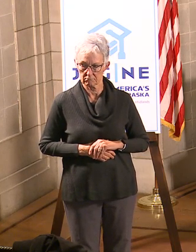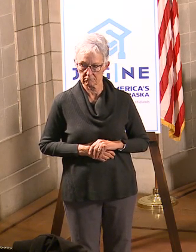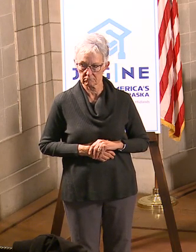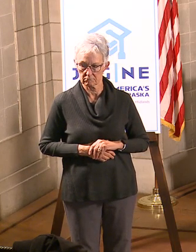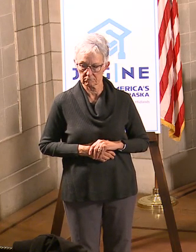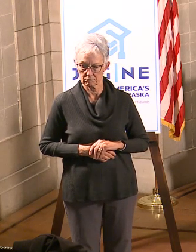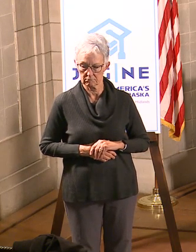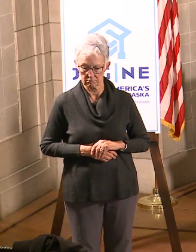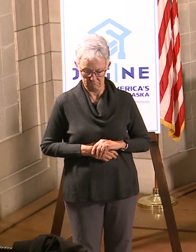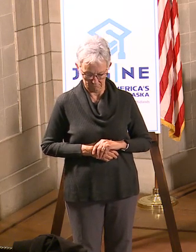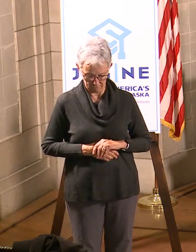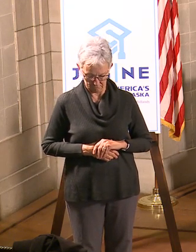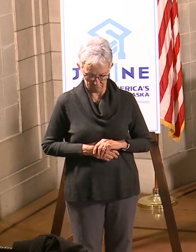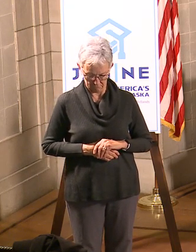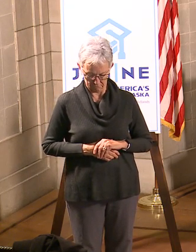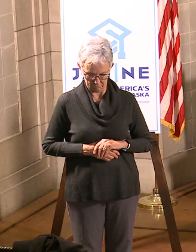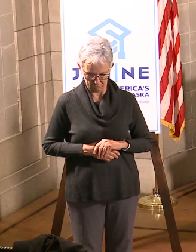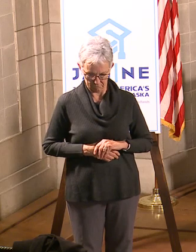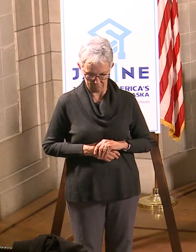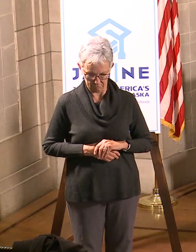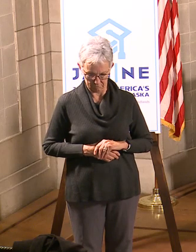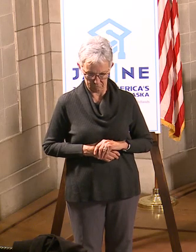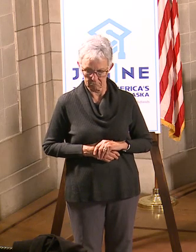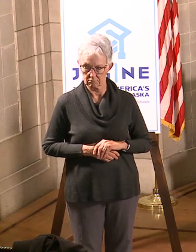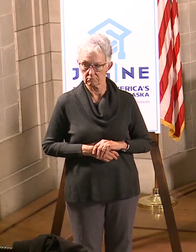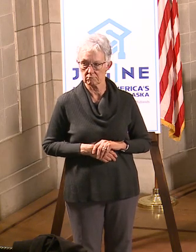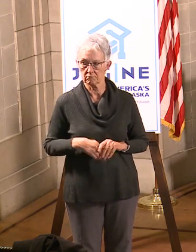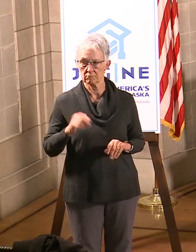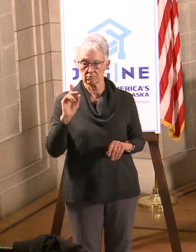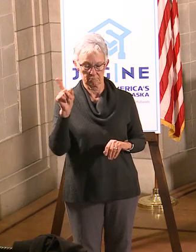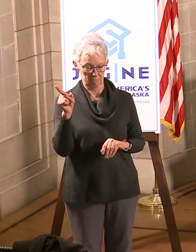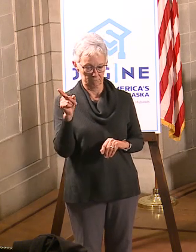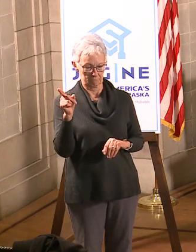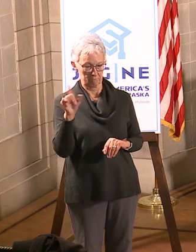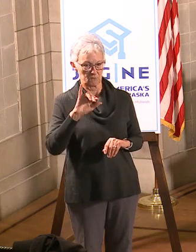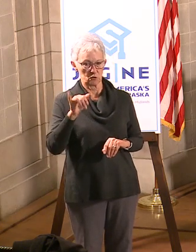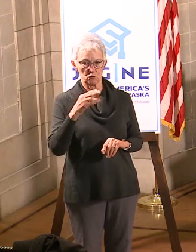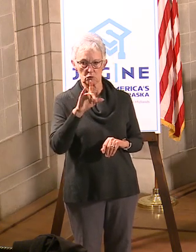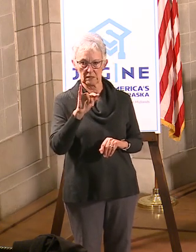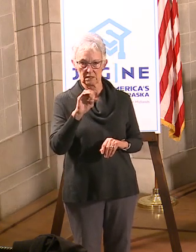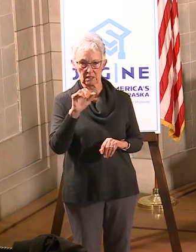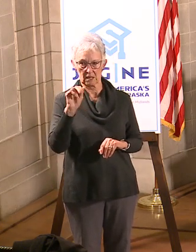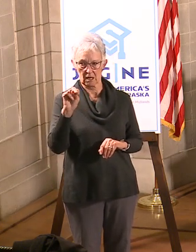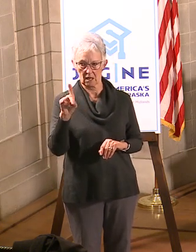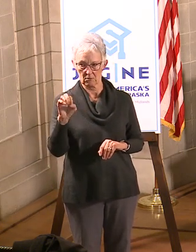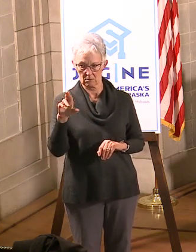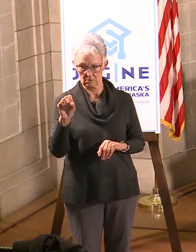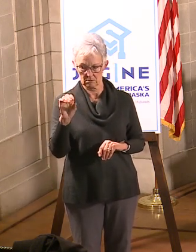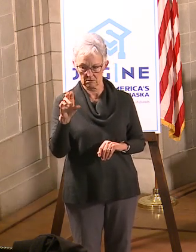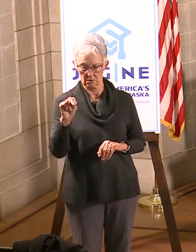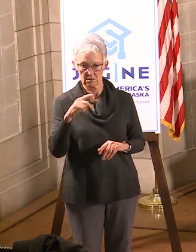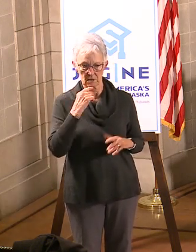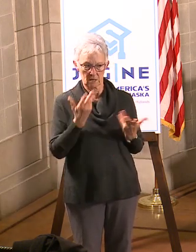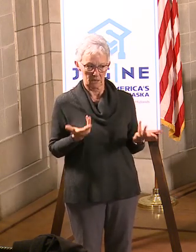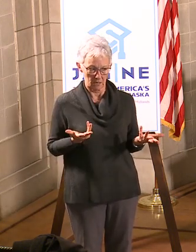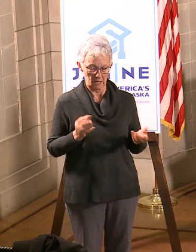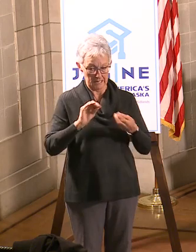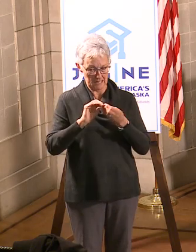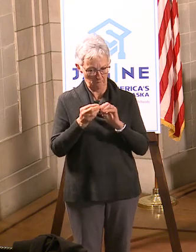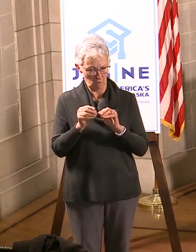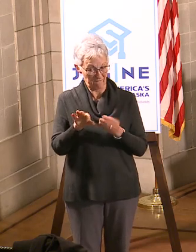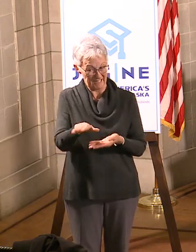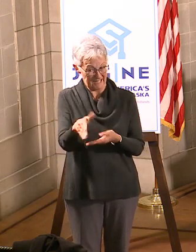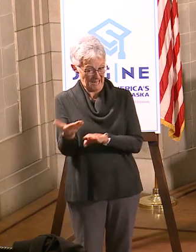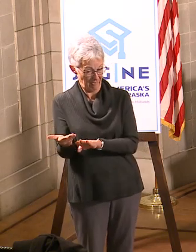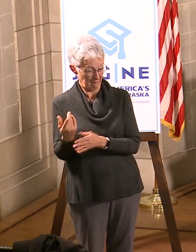week before. Why not go to the red phase now? So Julie Anderson from the Omaha World Herald says, hey, we had a number of